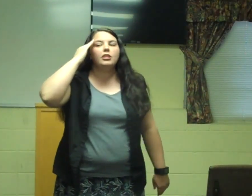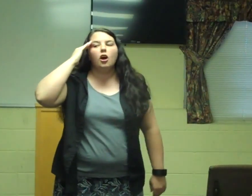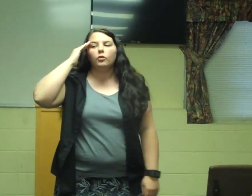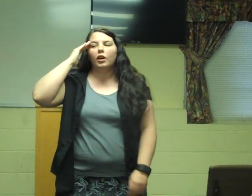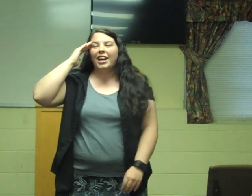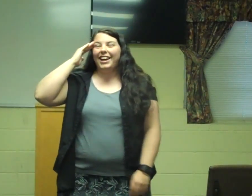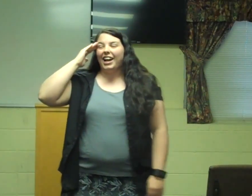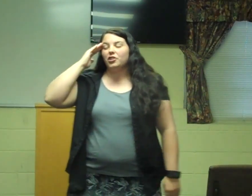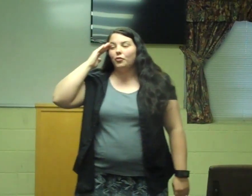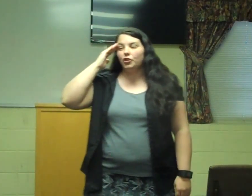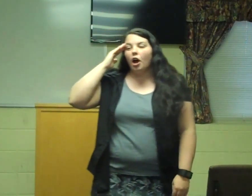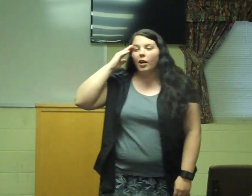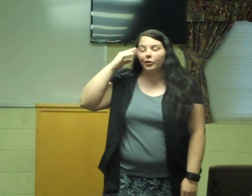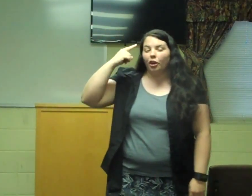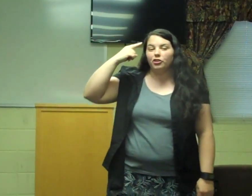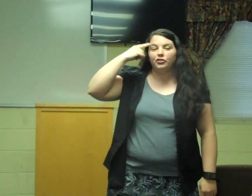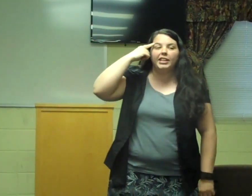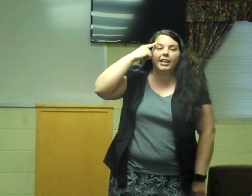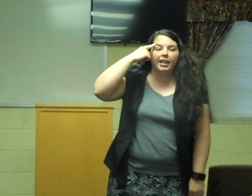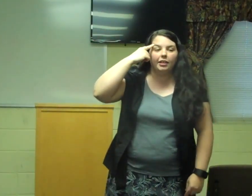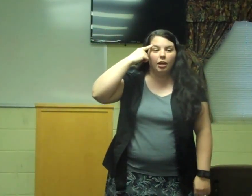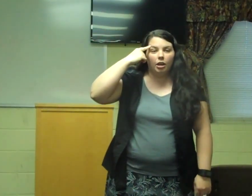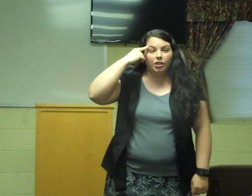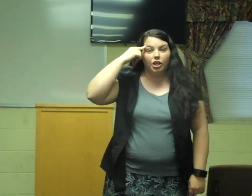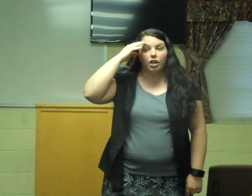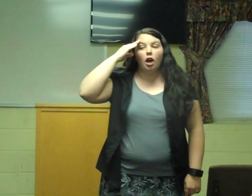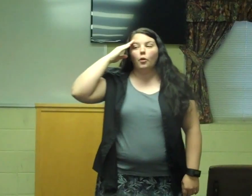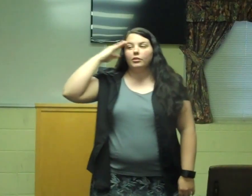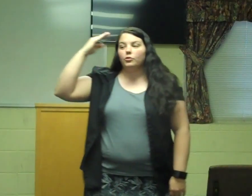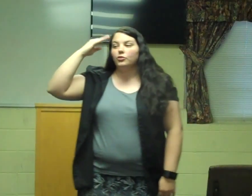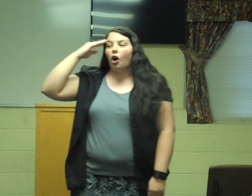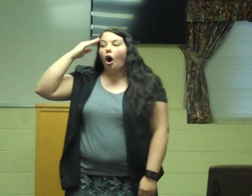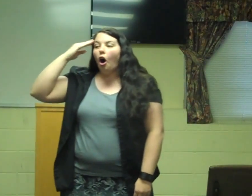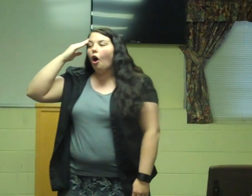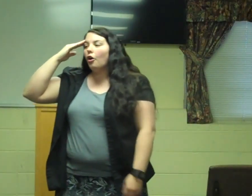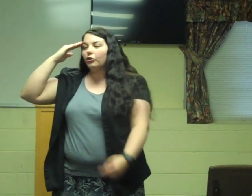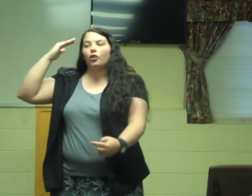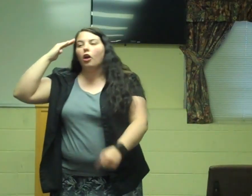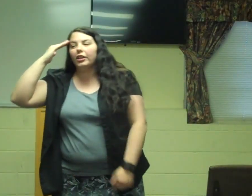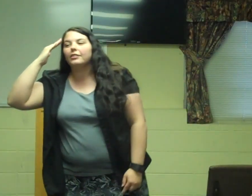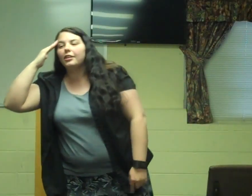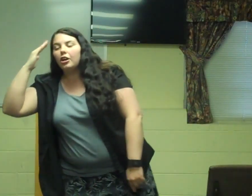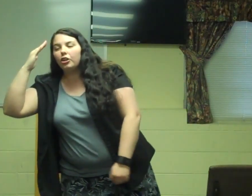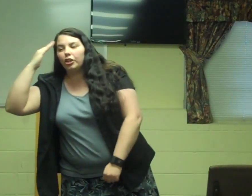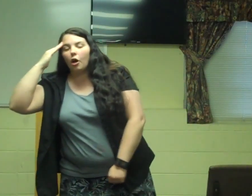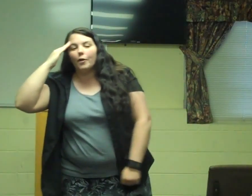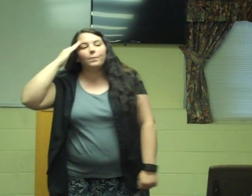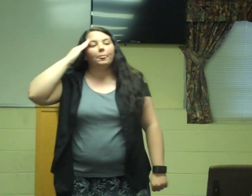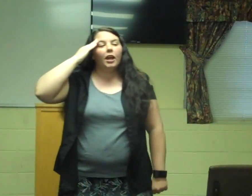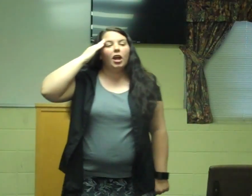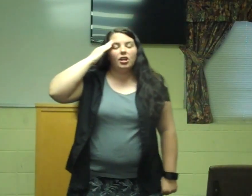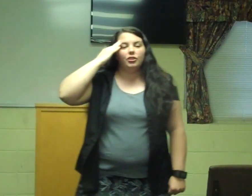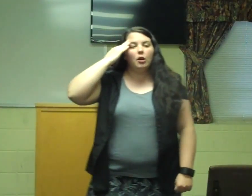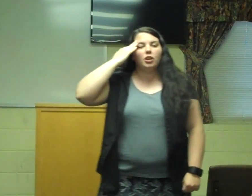No. Okay, so if you know it, you're not just thinking it, you know it. So you're all in. You know it. Don't